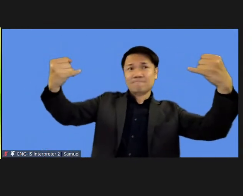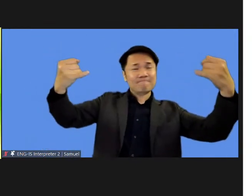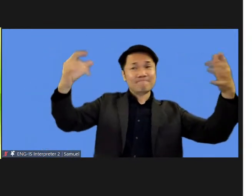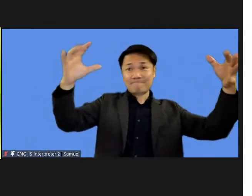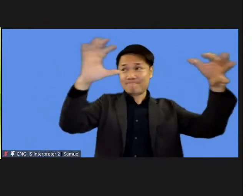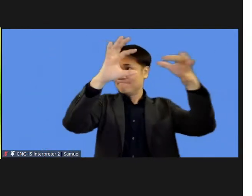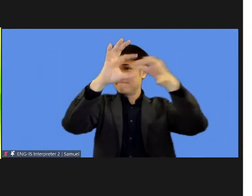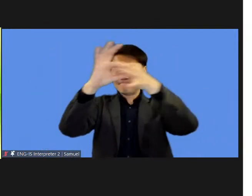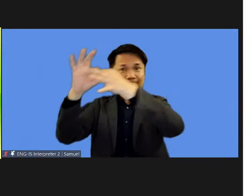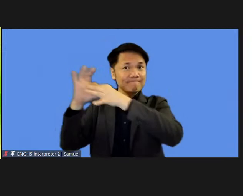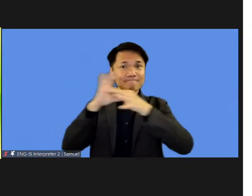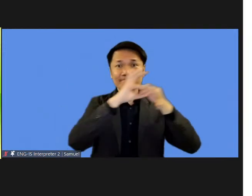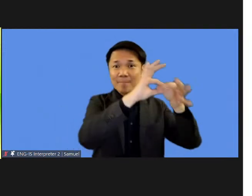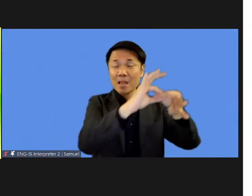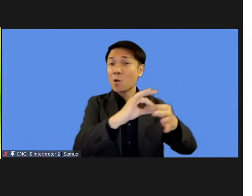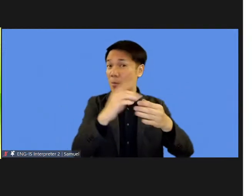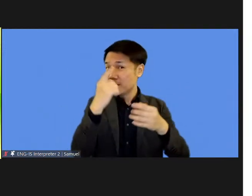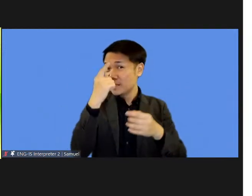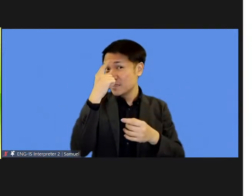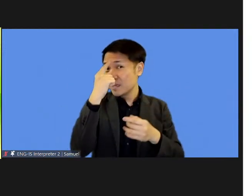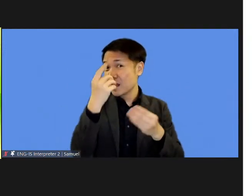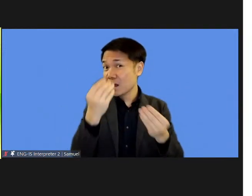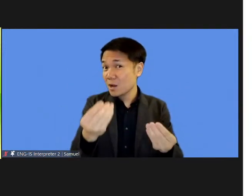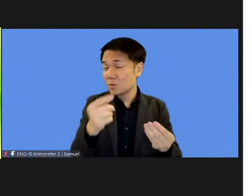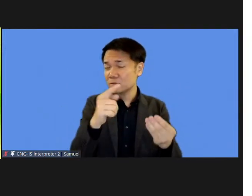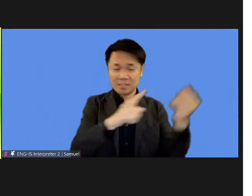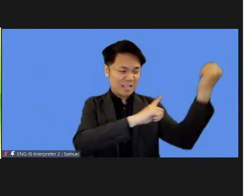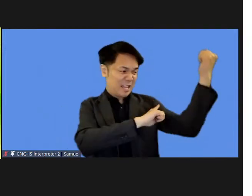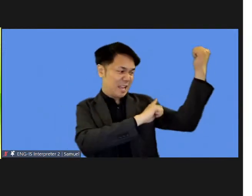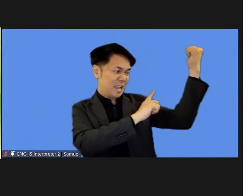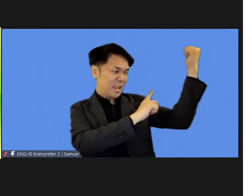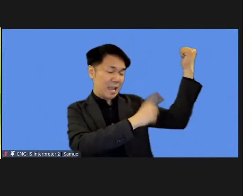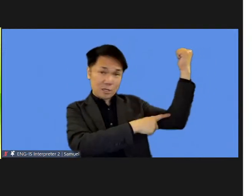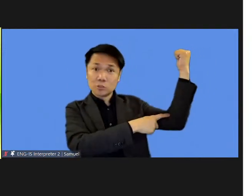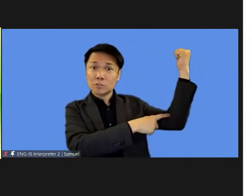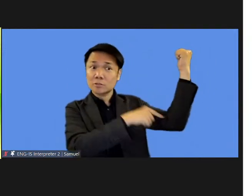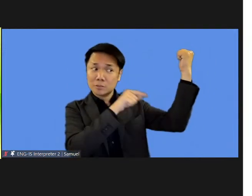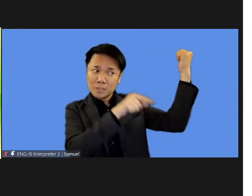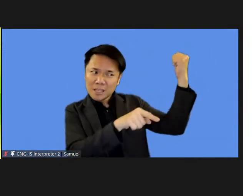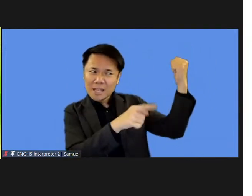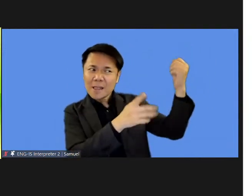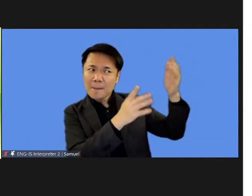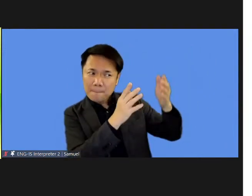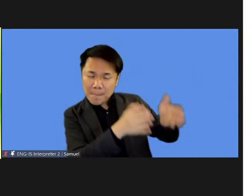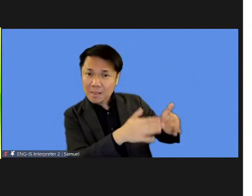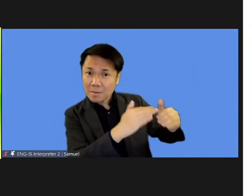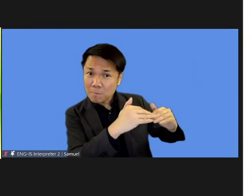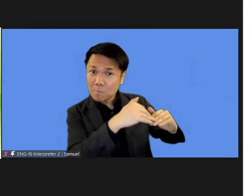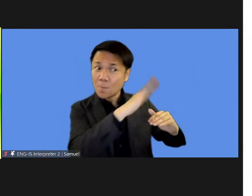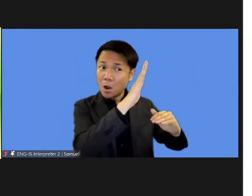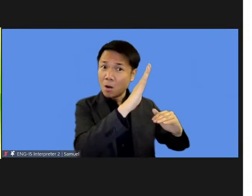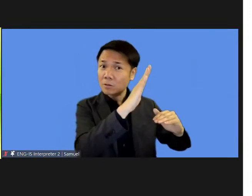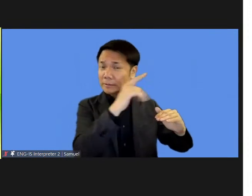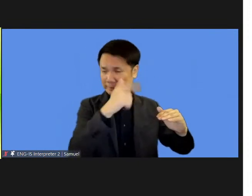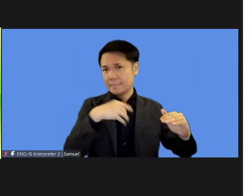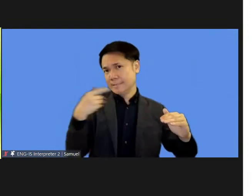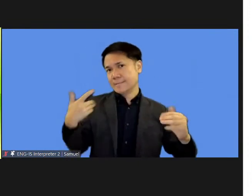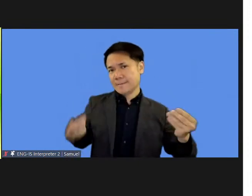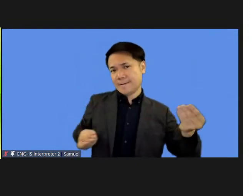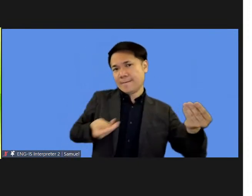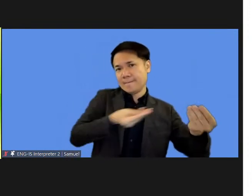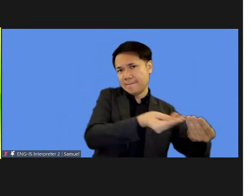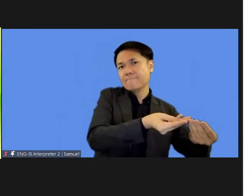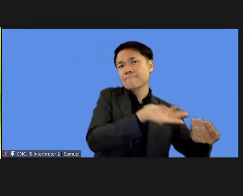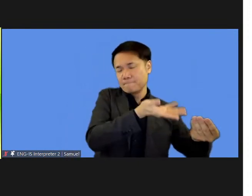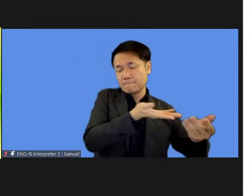demand, where energy can be generated where the resources are the highest and used where the demand is the highest. And so at the